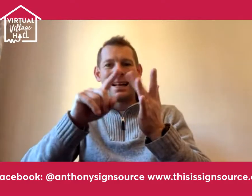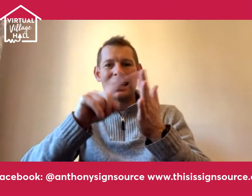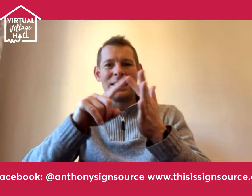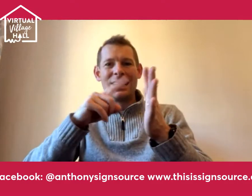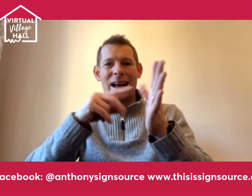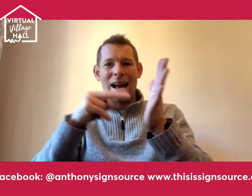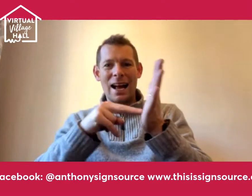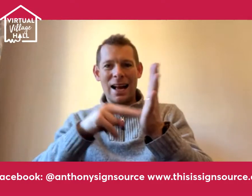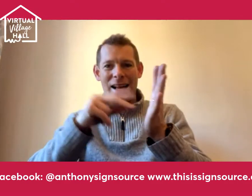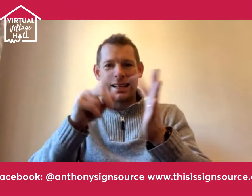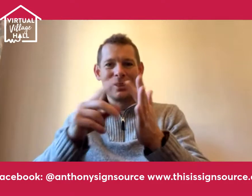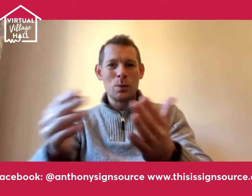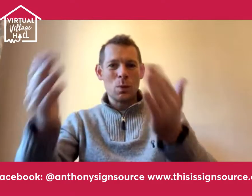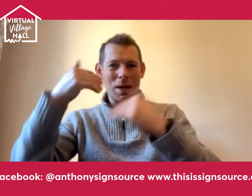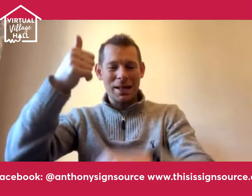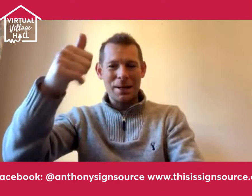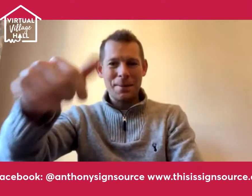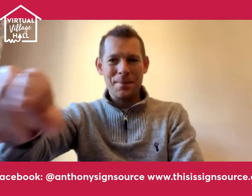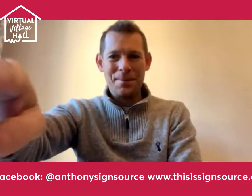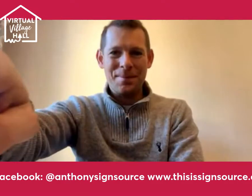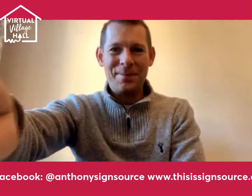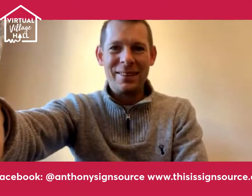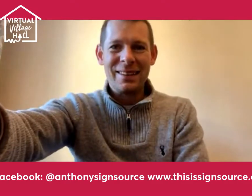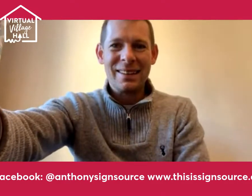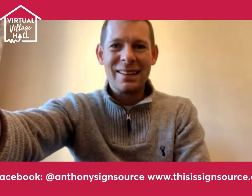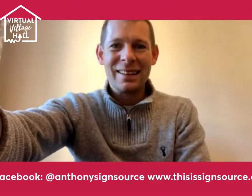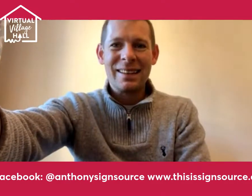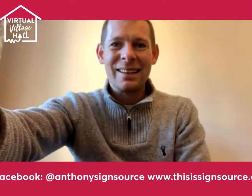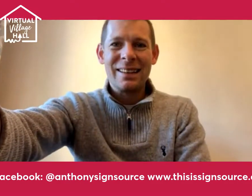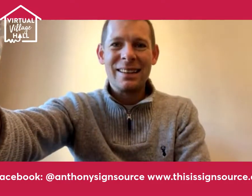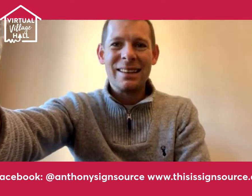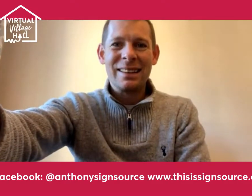Hi, Kellyanne. Good morning. You're very welcome.